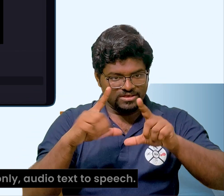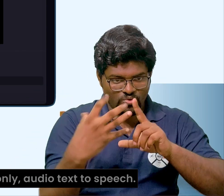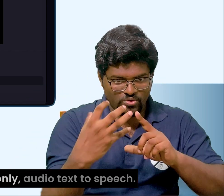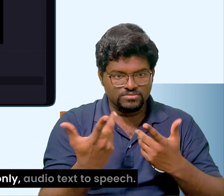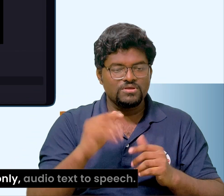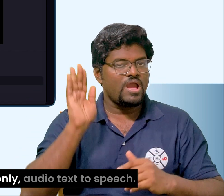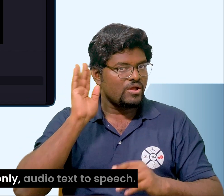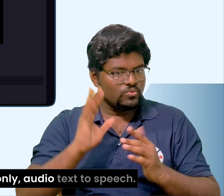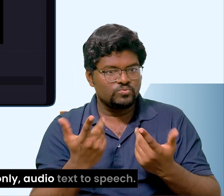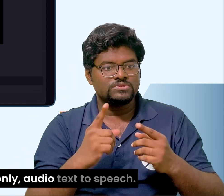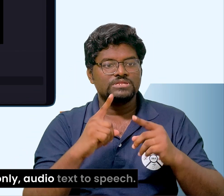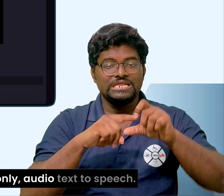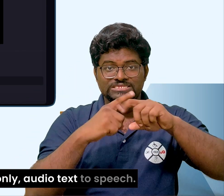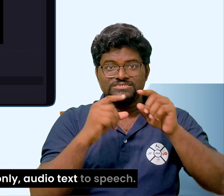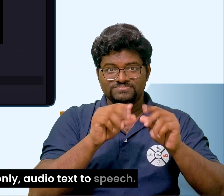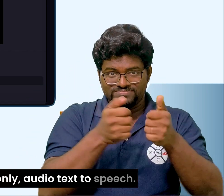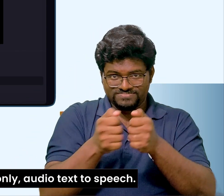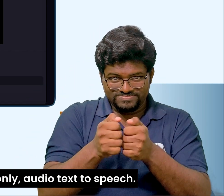Screen only. Audio. Text-to-Speech.